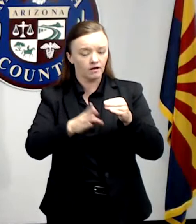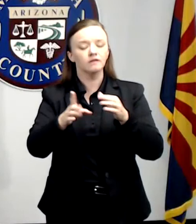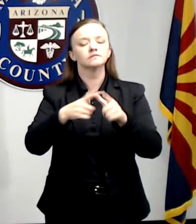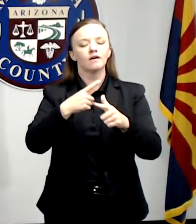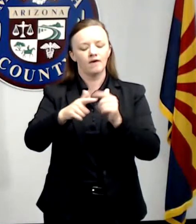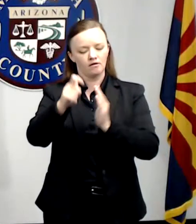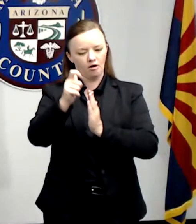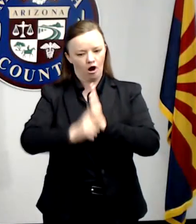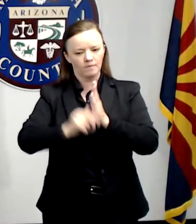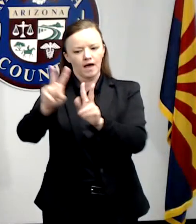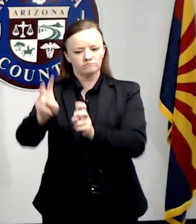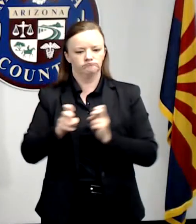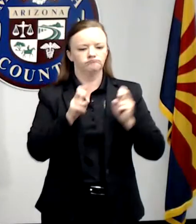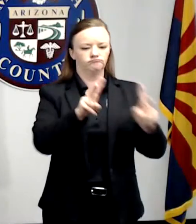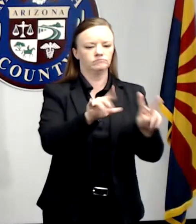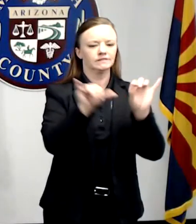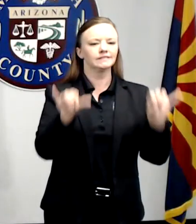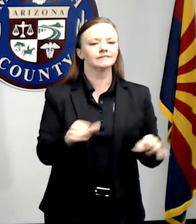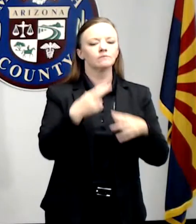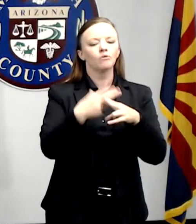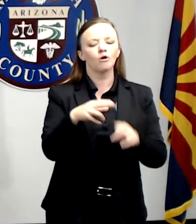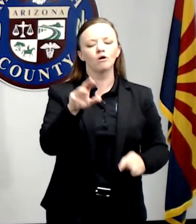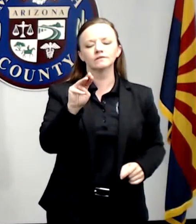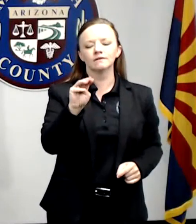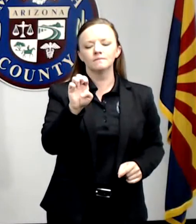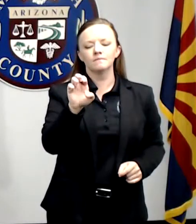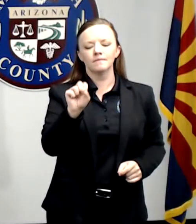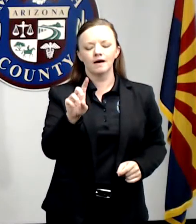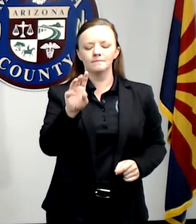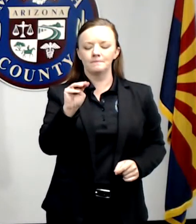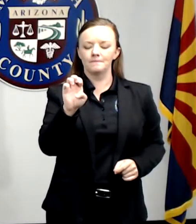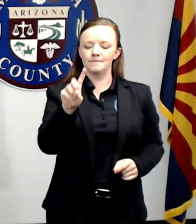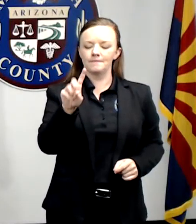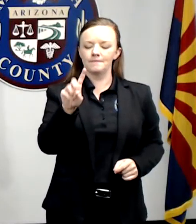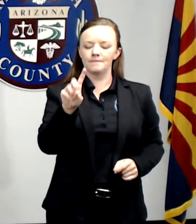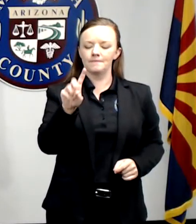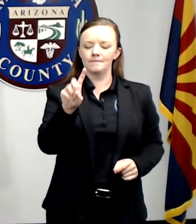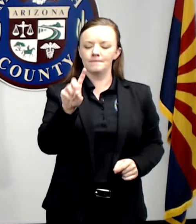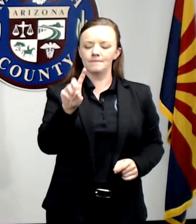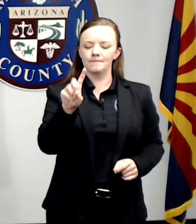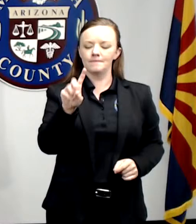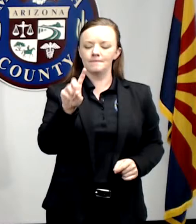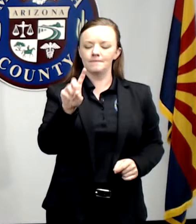loaded into a system called MedSys, which is our electronic disease reporting